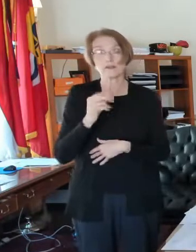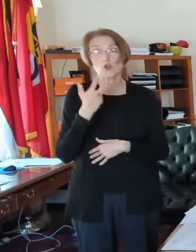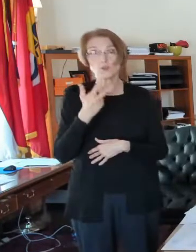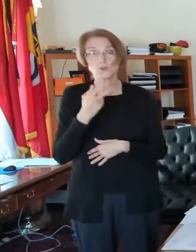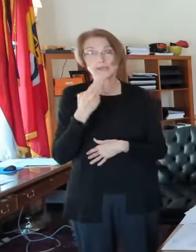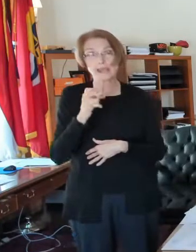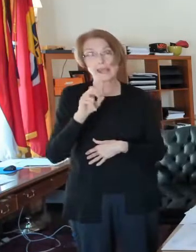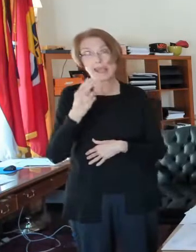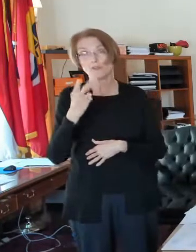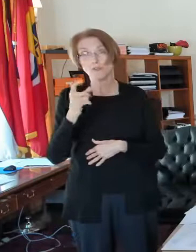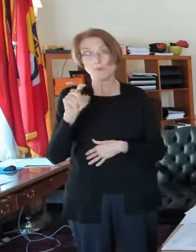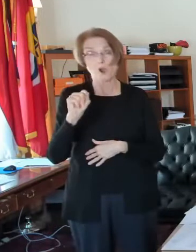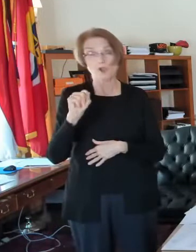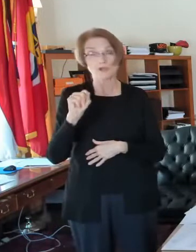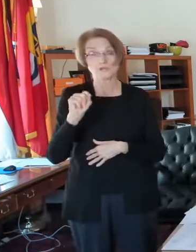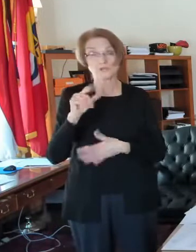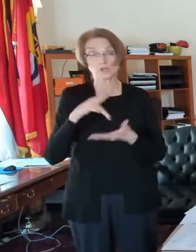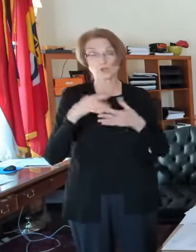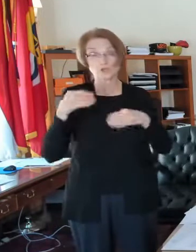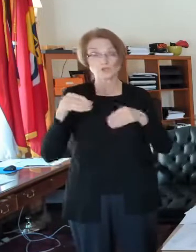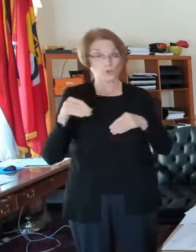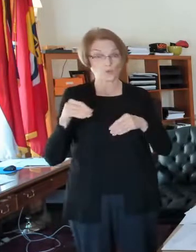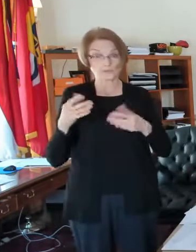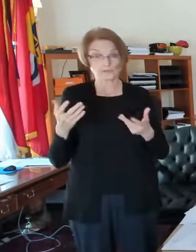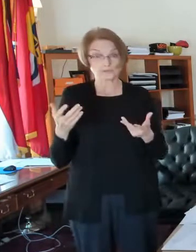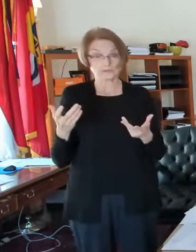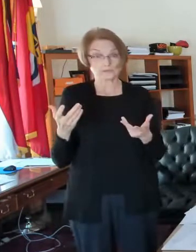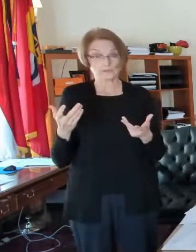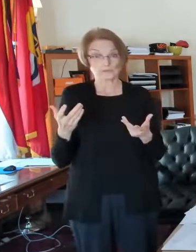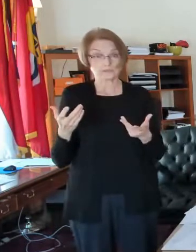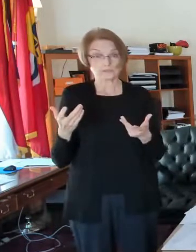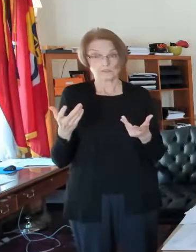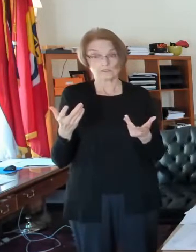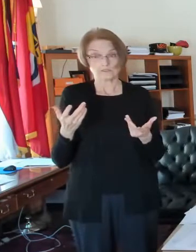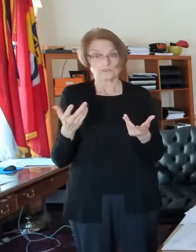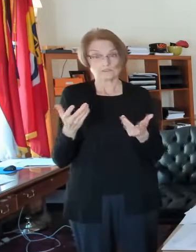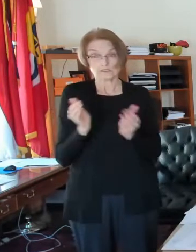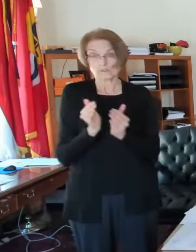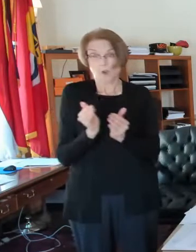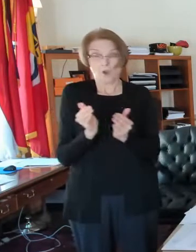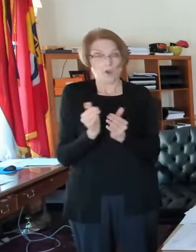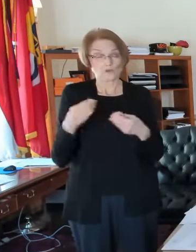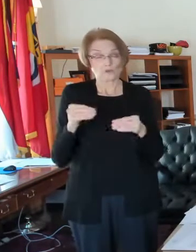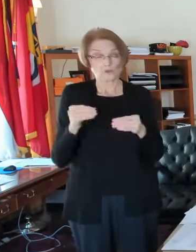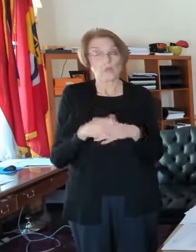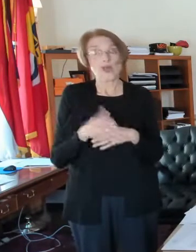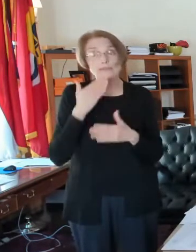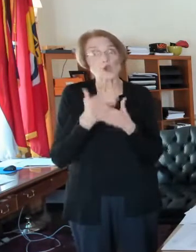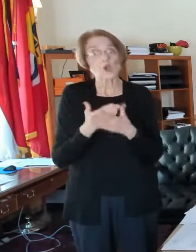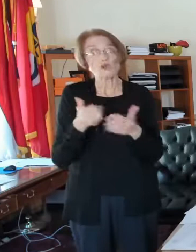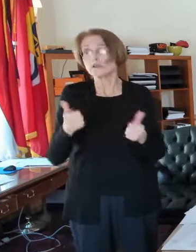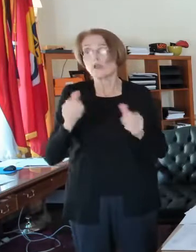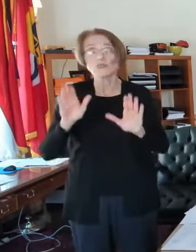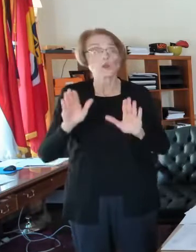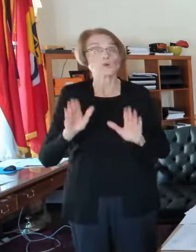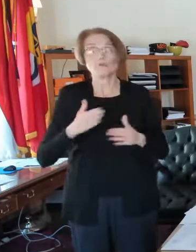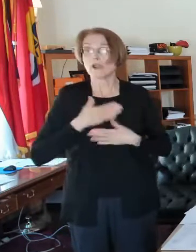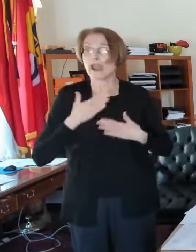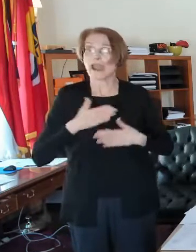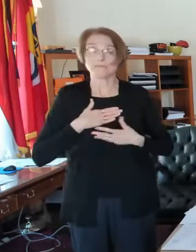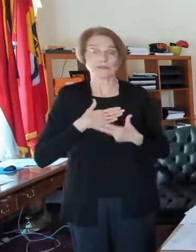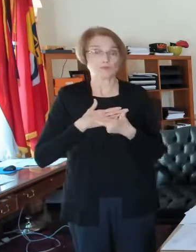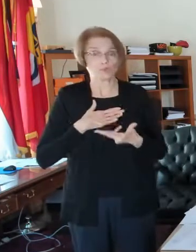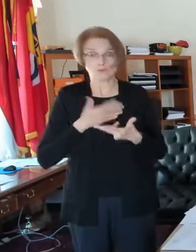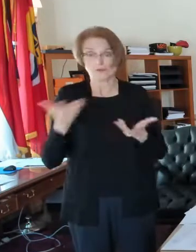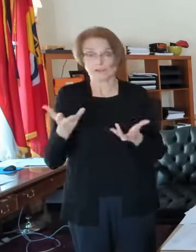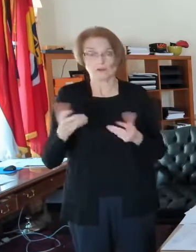Mart drugstores. Health Mart's an affiliation for drugstores, but they were small. They're good drugstores. It's great. We're happy that they're